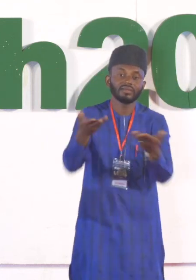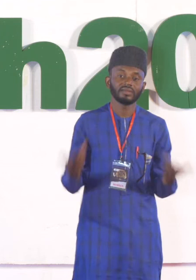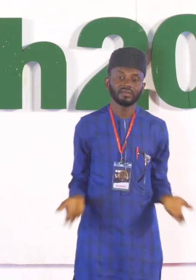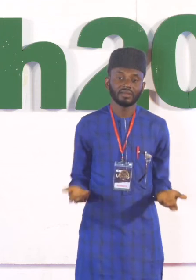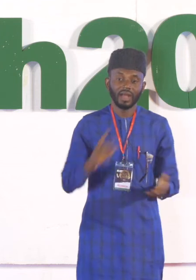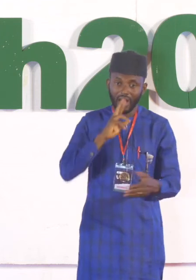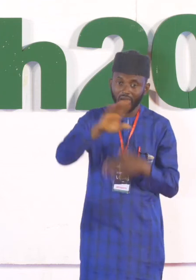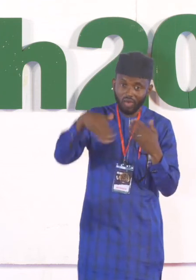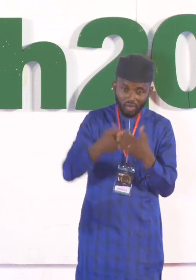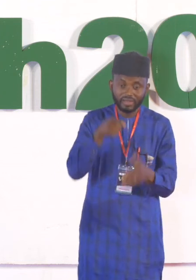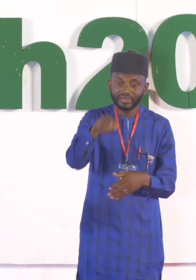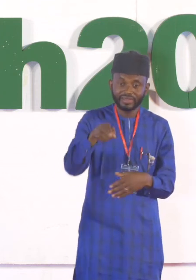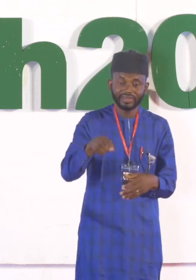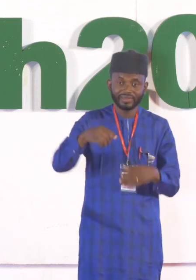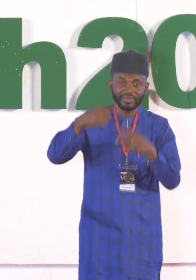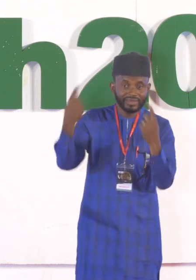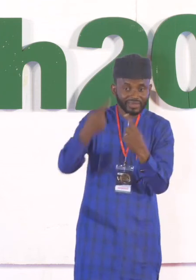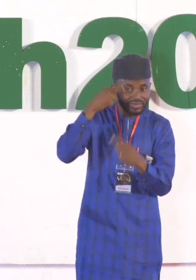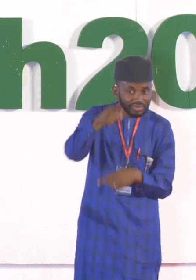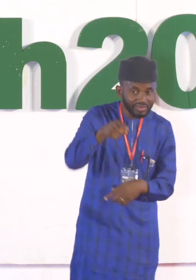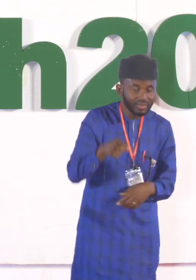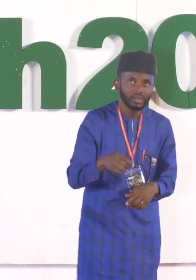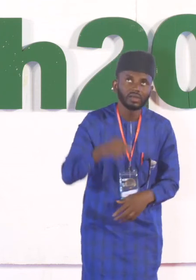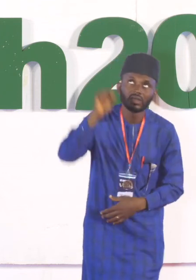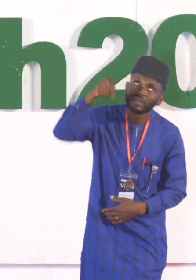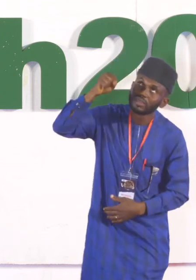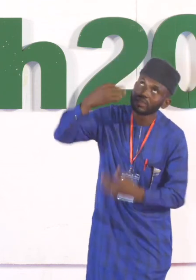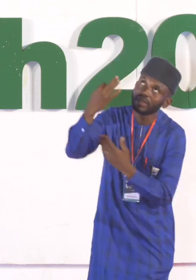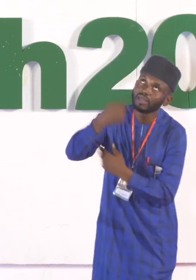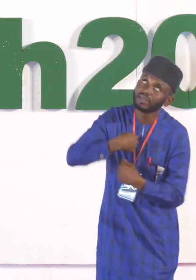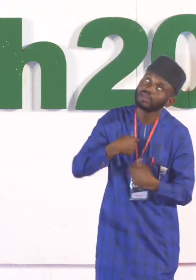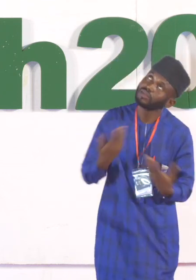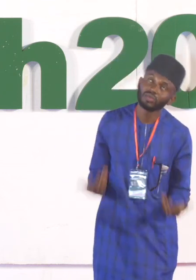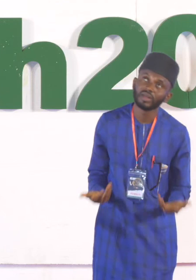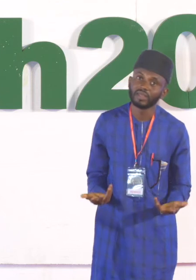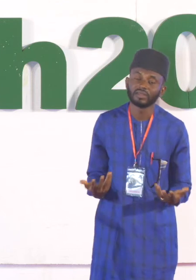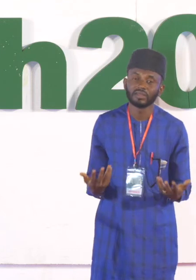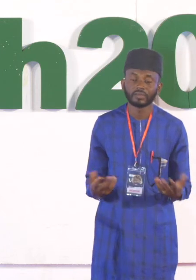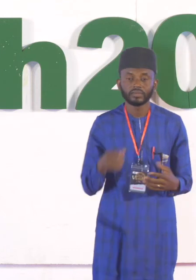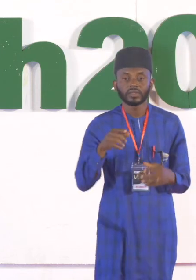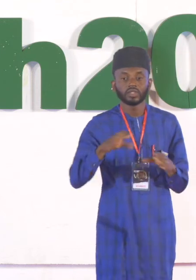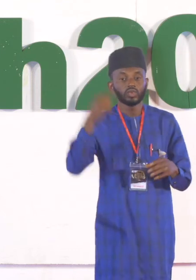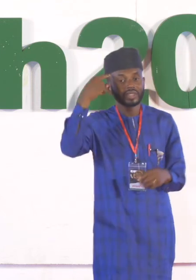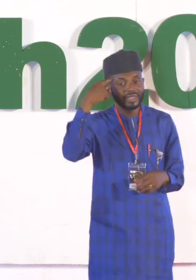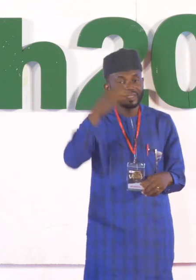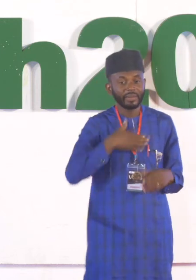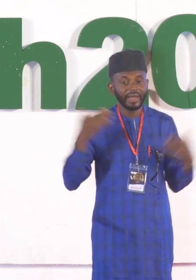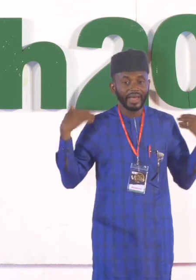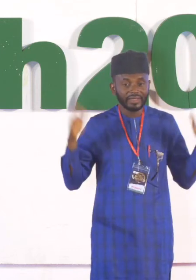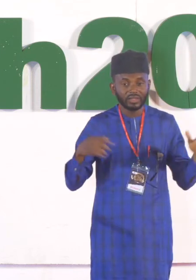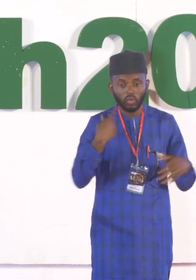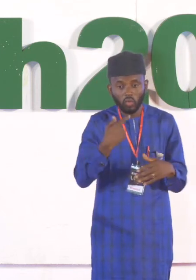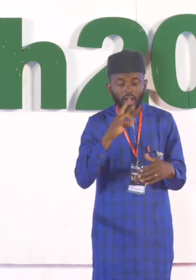"Are all these sins for you?" He will admit. He say, "Yes, Allah." "Do you think my angels who